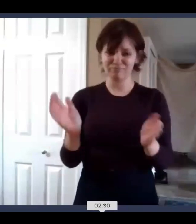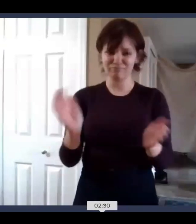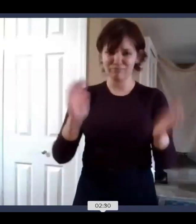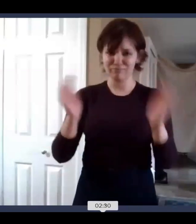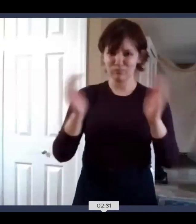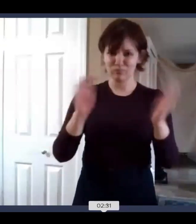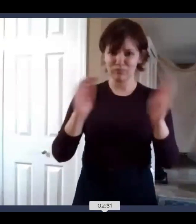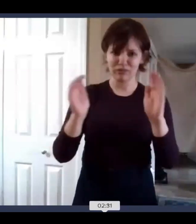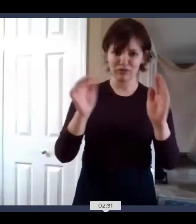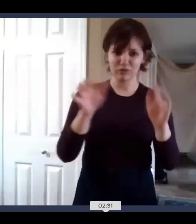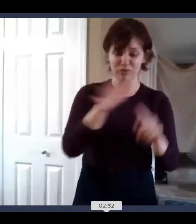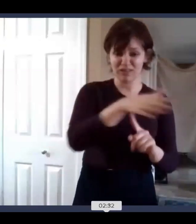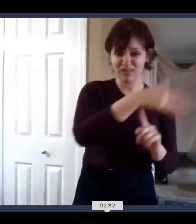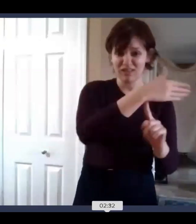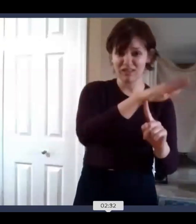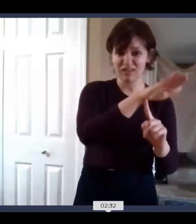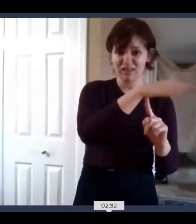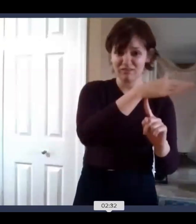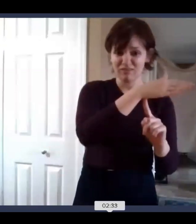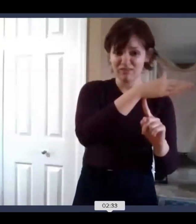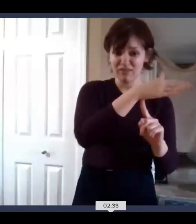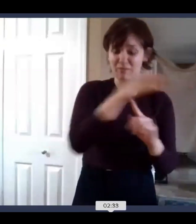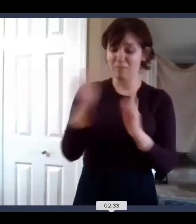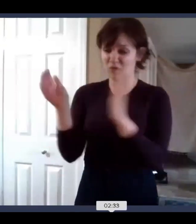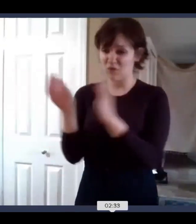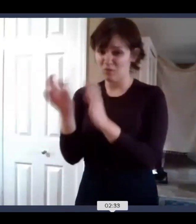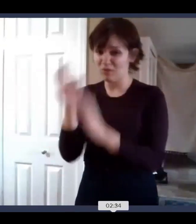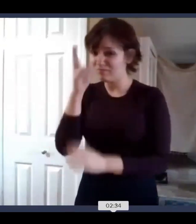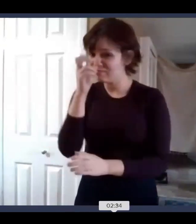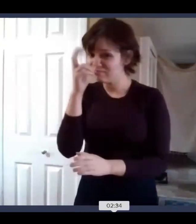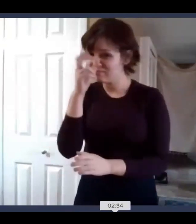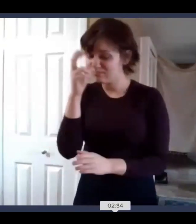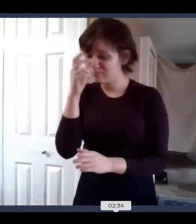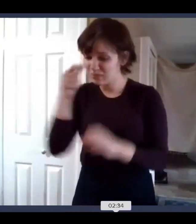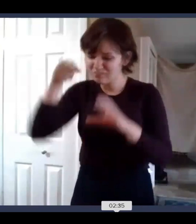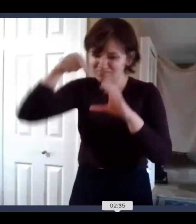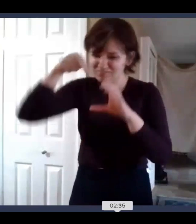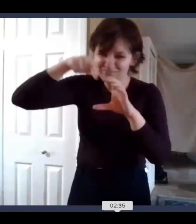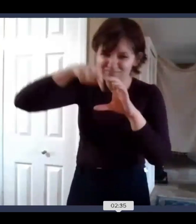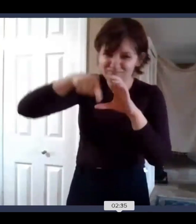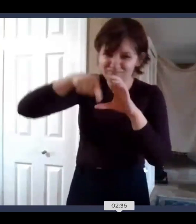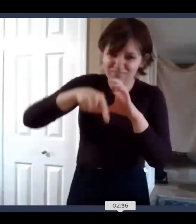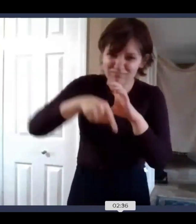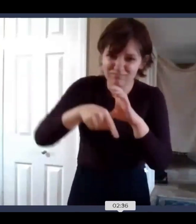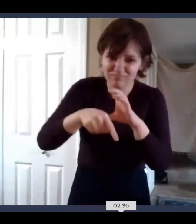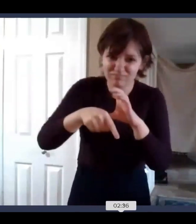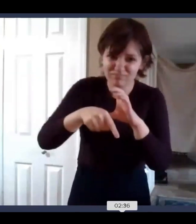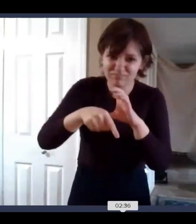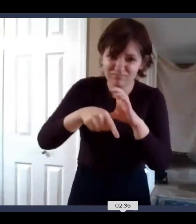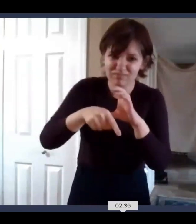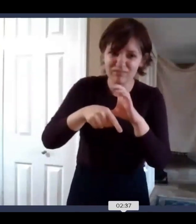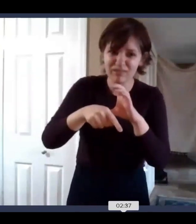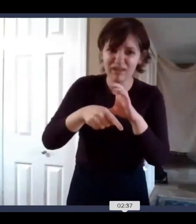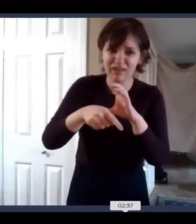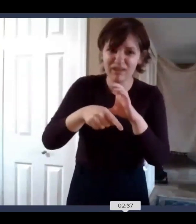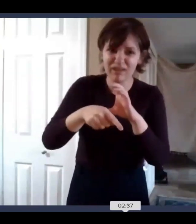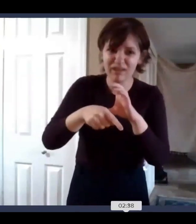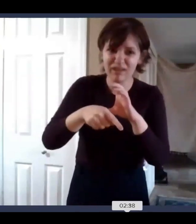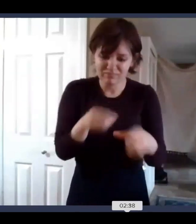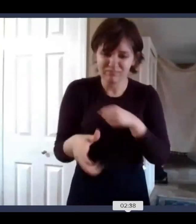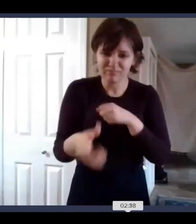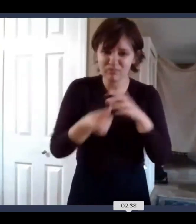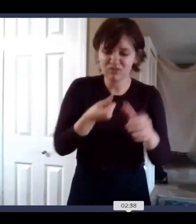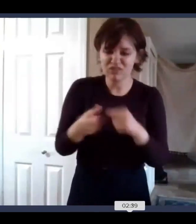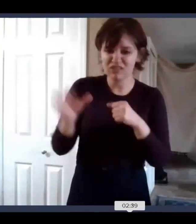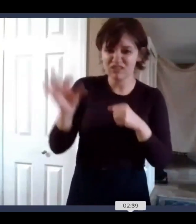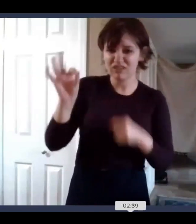little ants go inside this ball of sort of vegetable paste. They go inside there and they